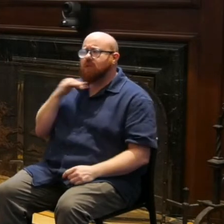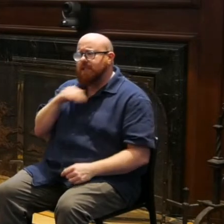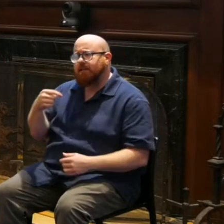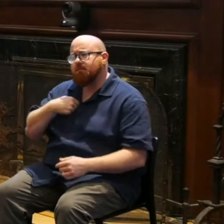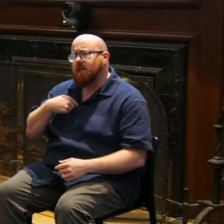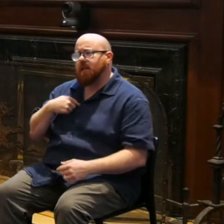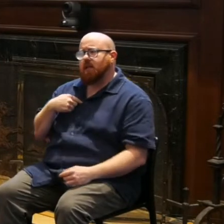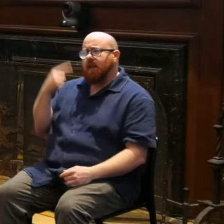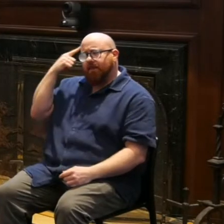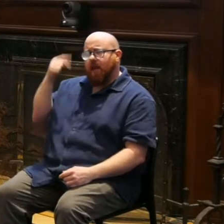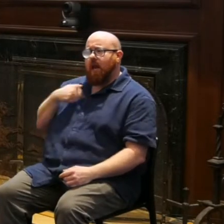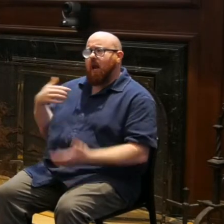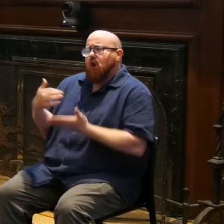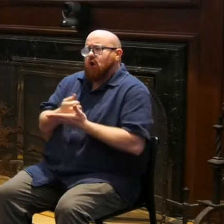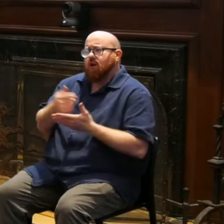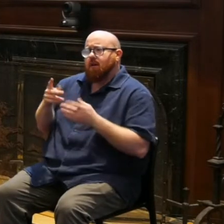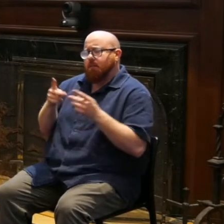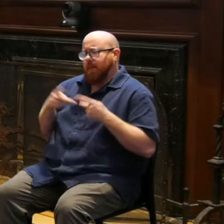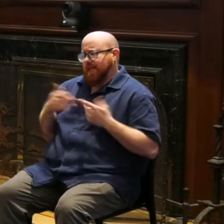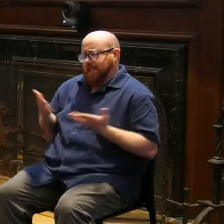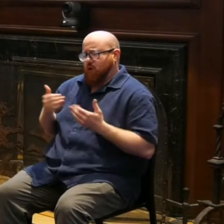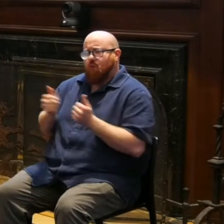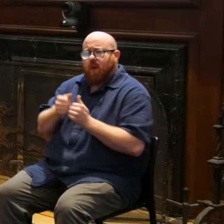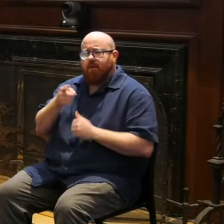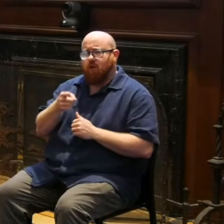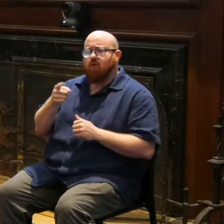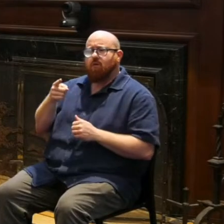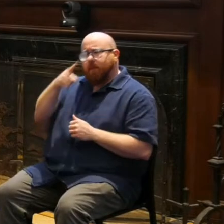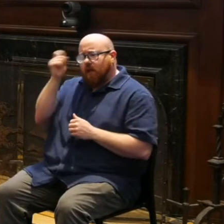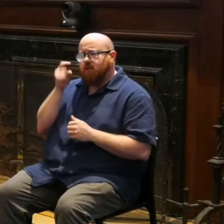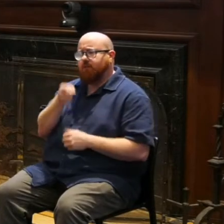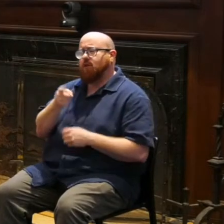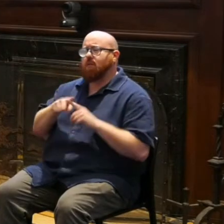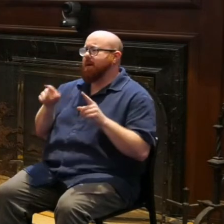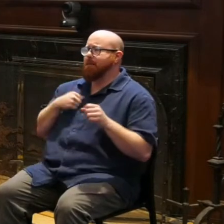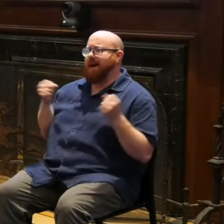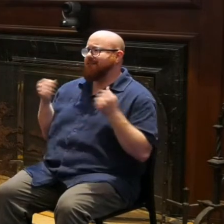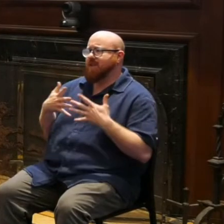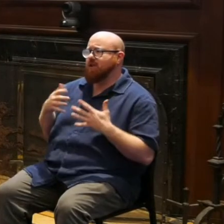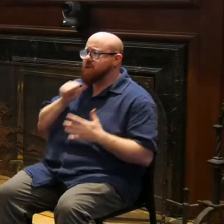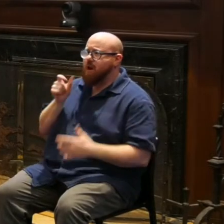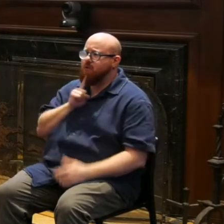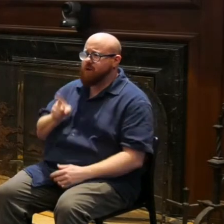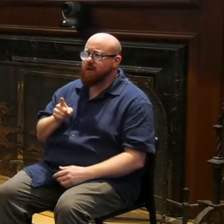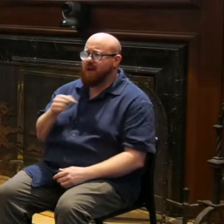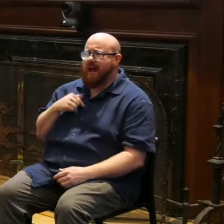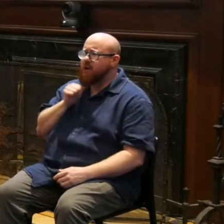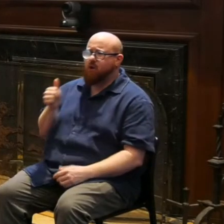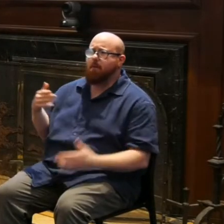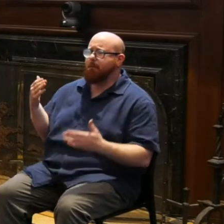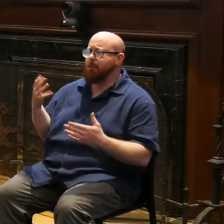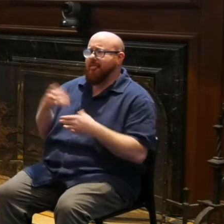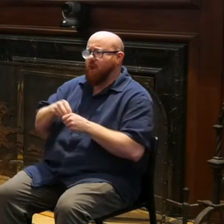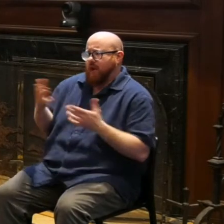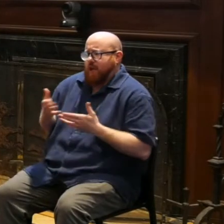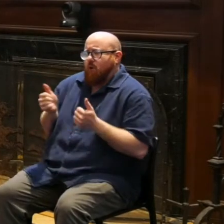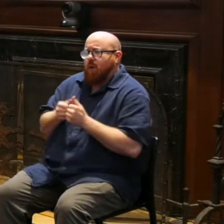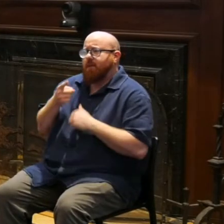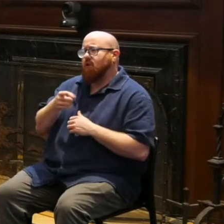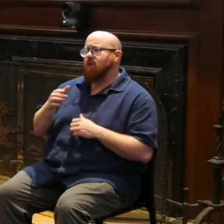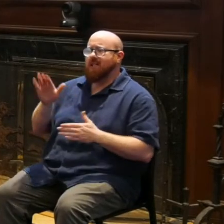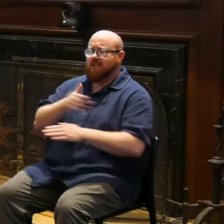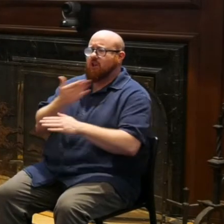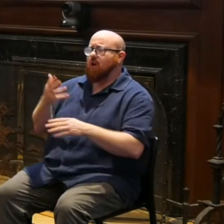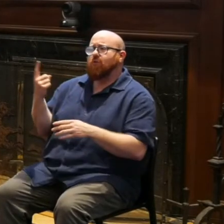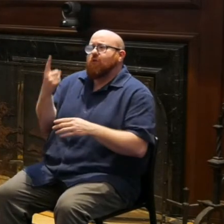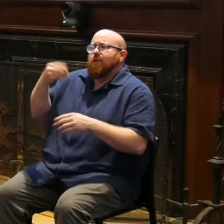here with you because of you. But my fears were mere fiction. I don't belong here with you, but a song was always in me. Music is my